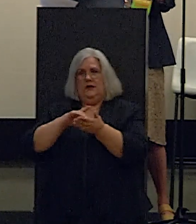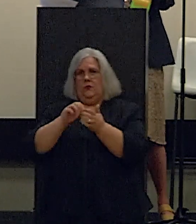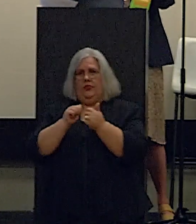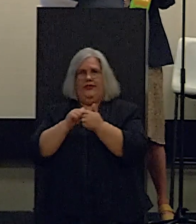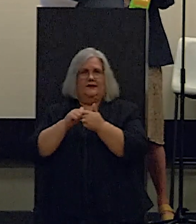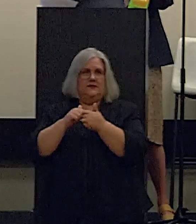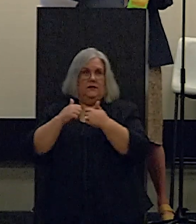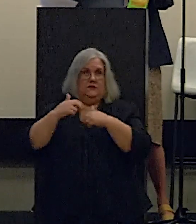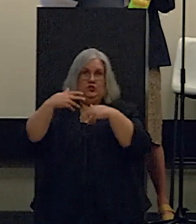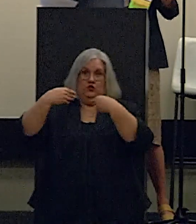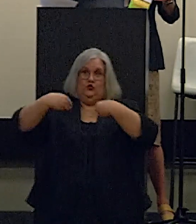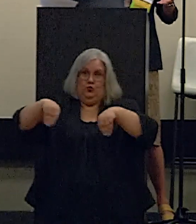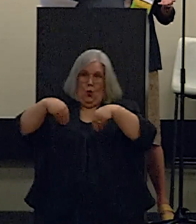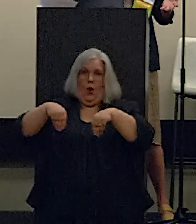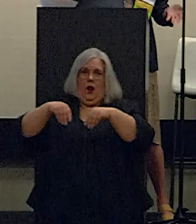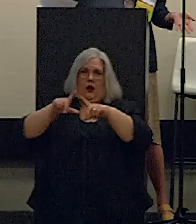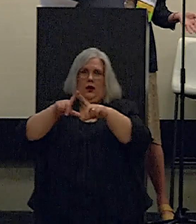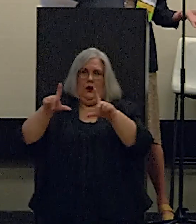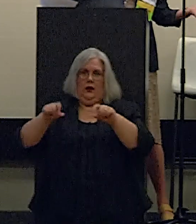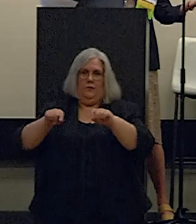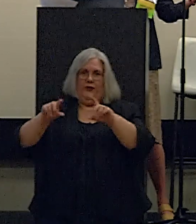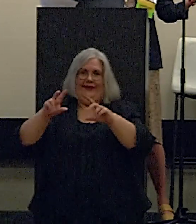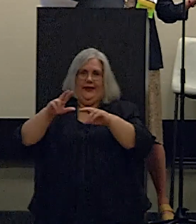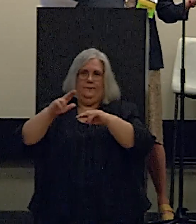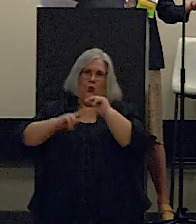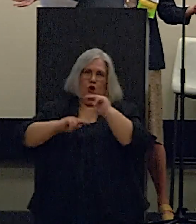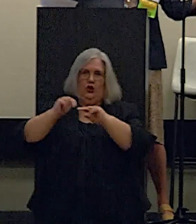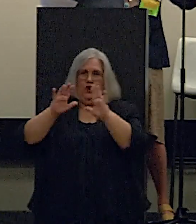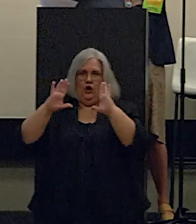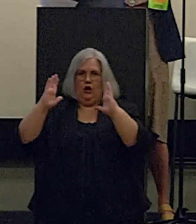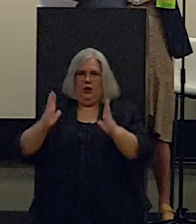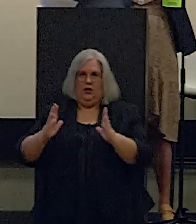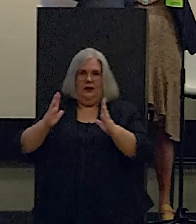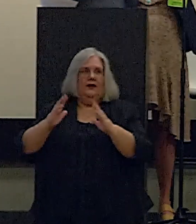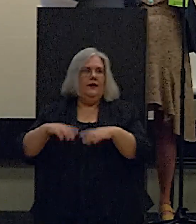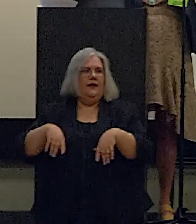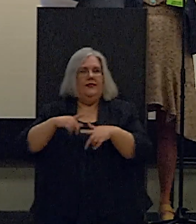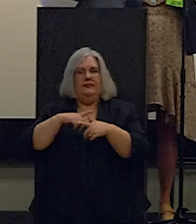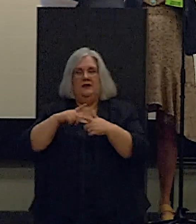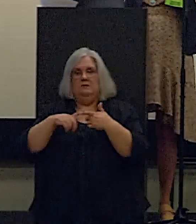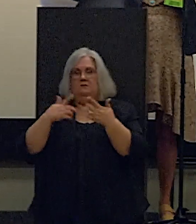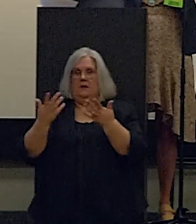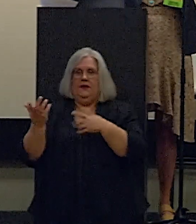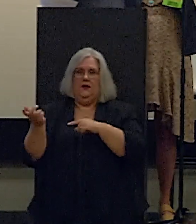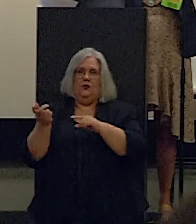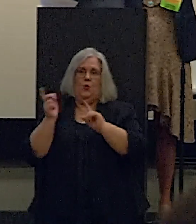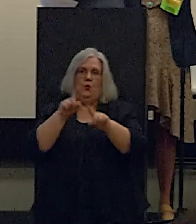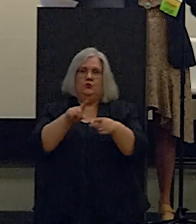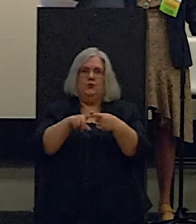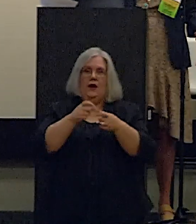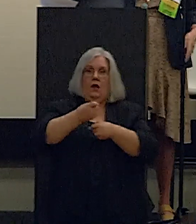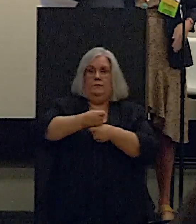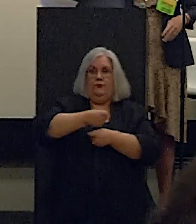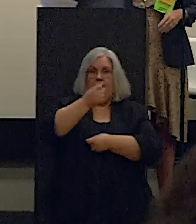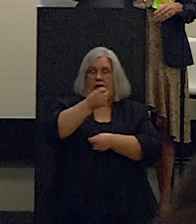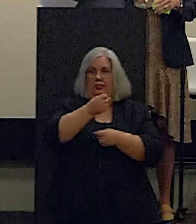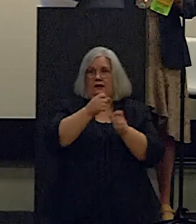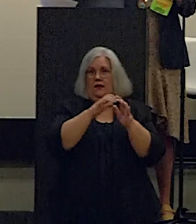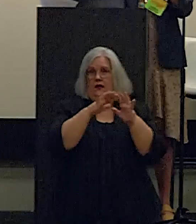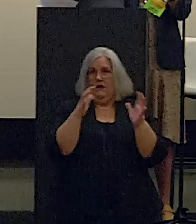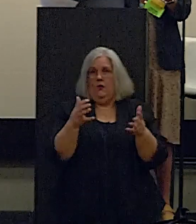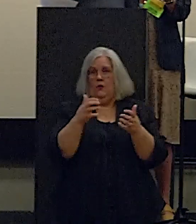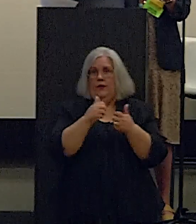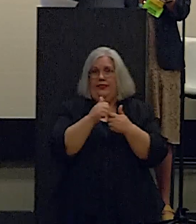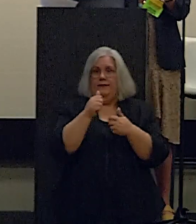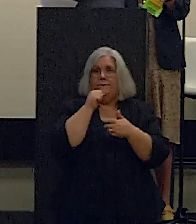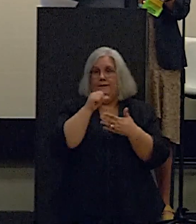mortar, and then go ahead and bring in, maybe go to an umbrella where you can have mail order as